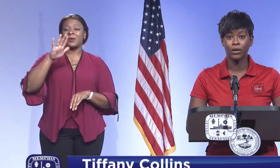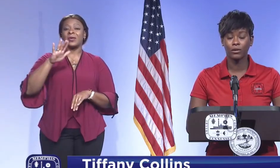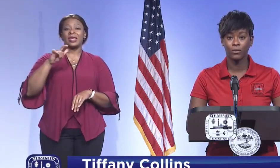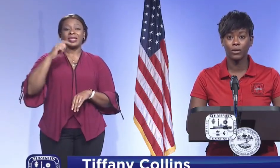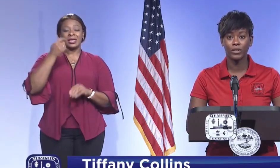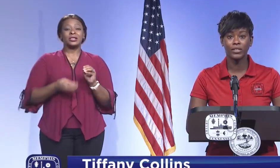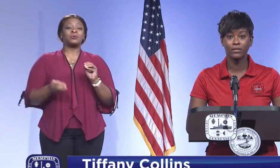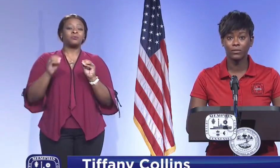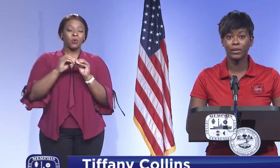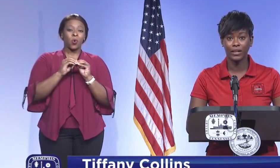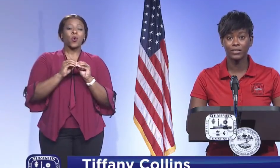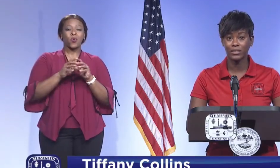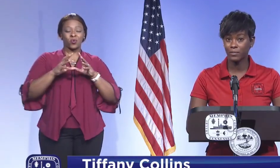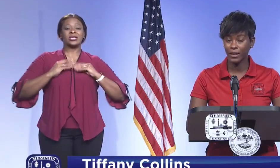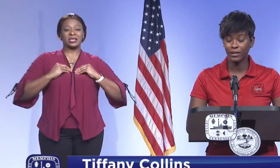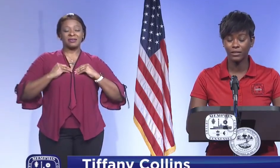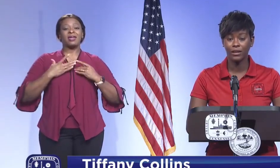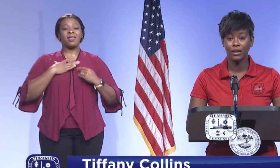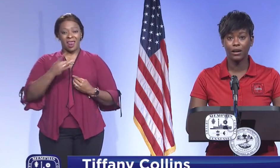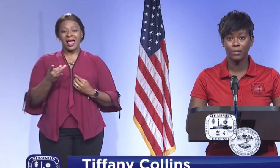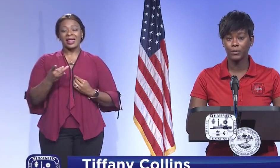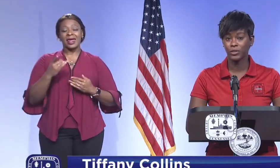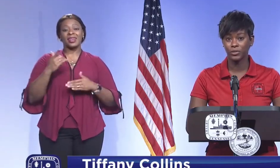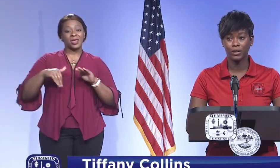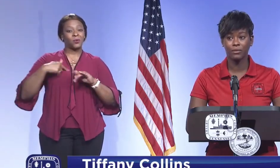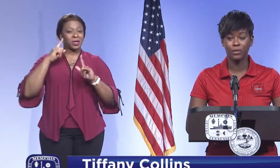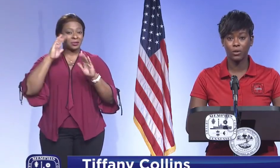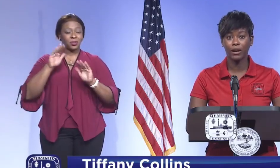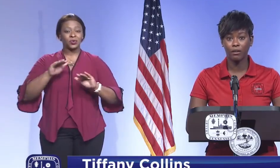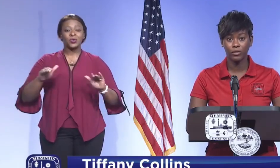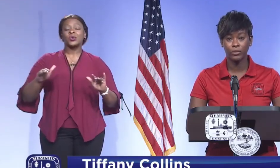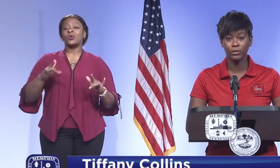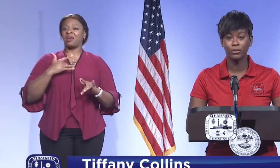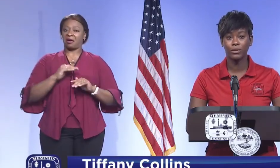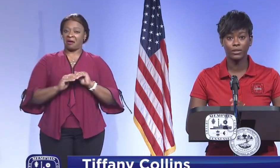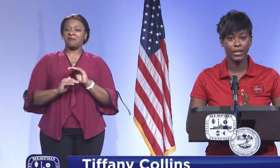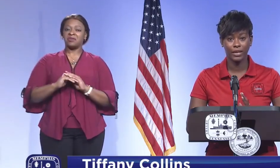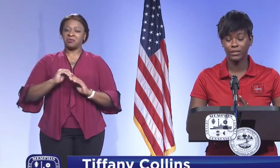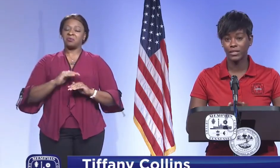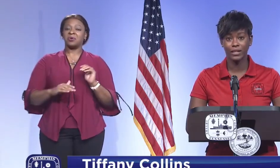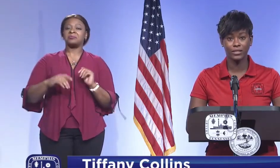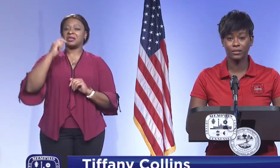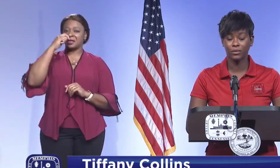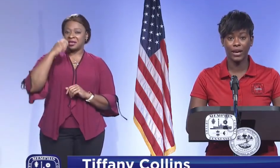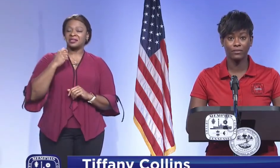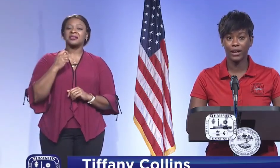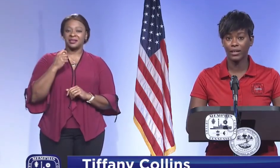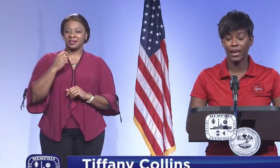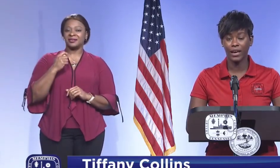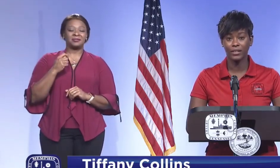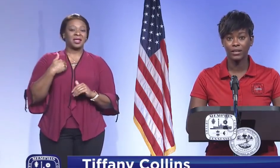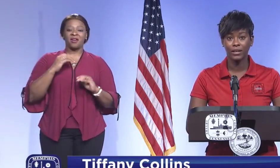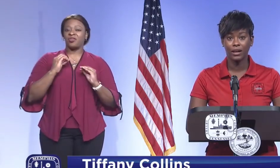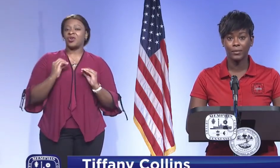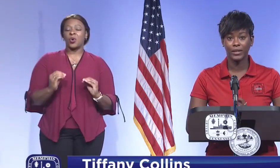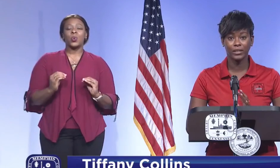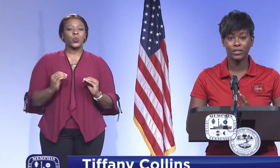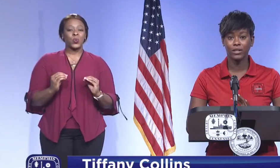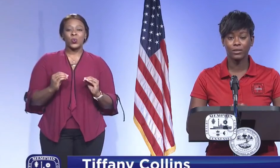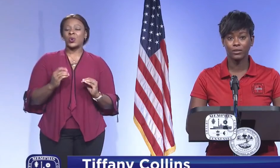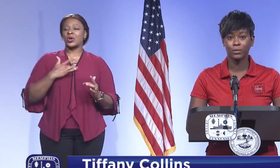more well-received than we had anticipated. Children are quite comfortable taking the test, and we have not had